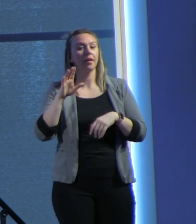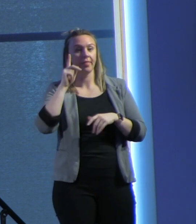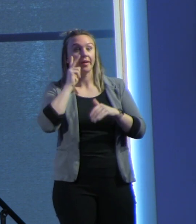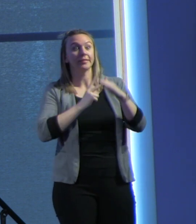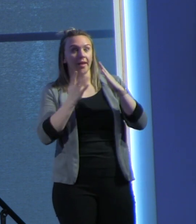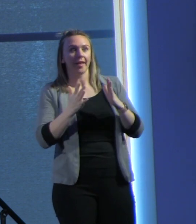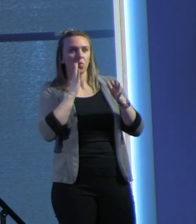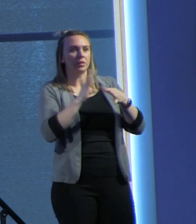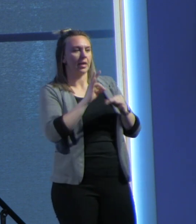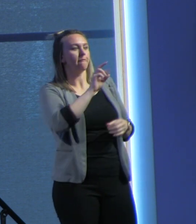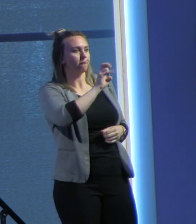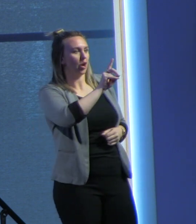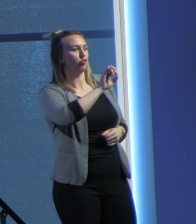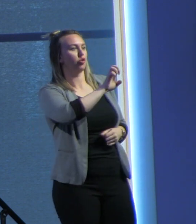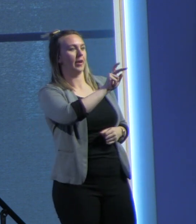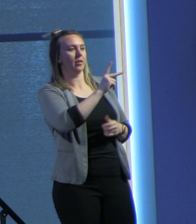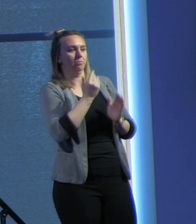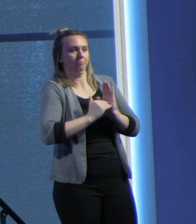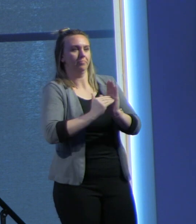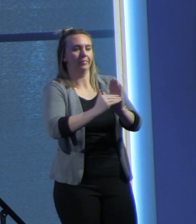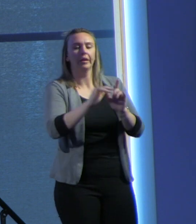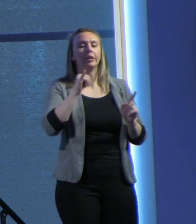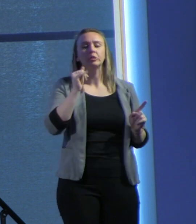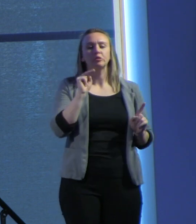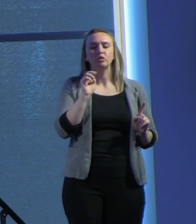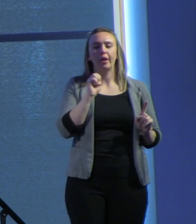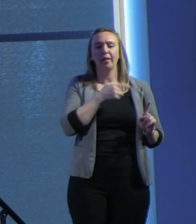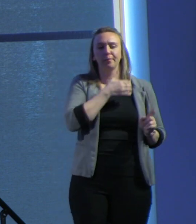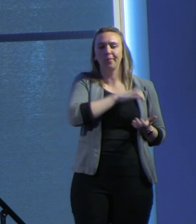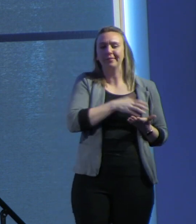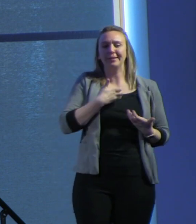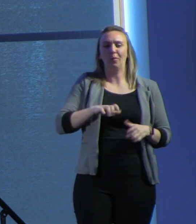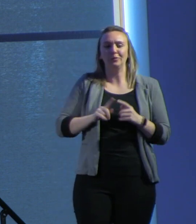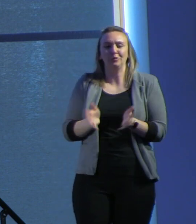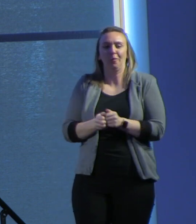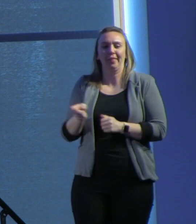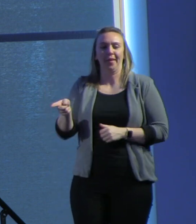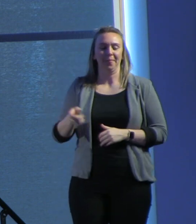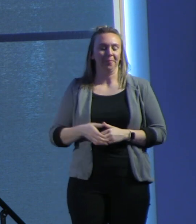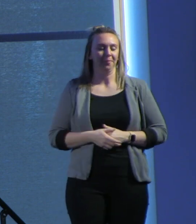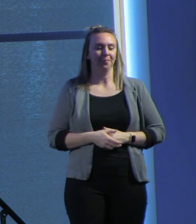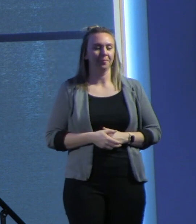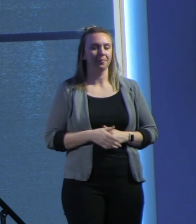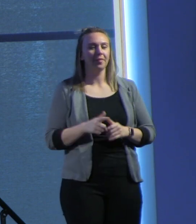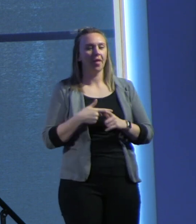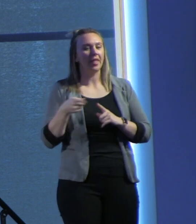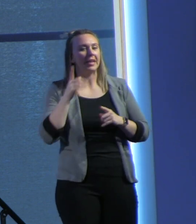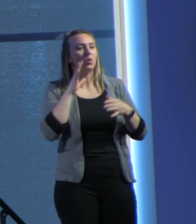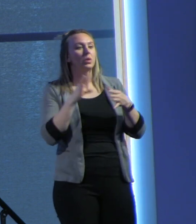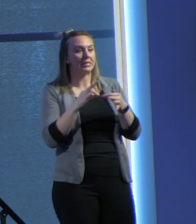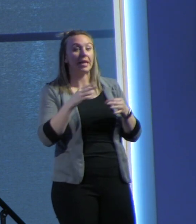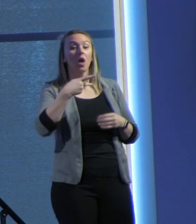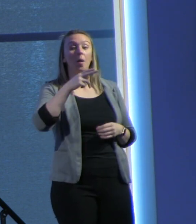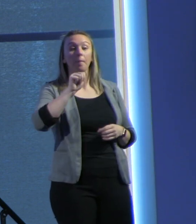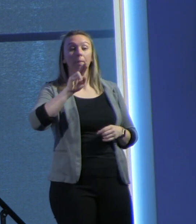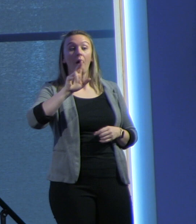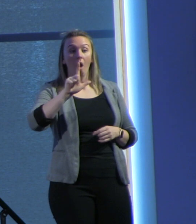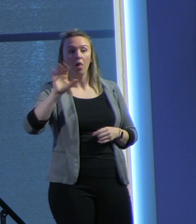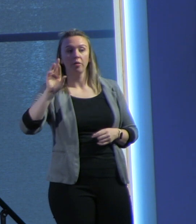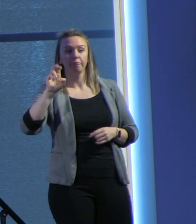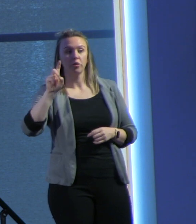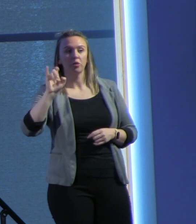Frederick. Jane didn't want to talk to him. And then he'd say Paul Frederick, because that was the name of his